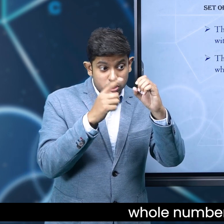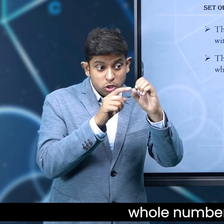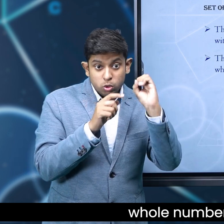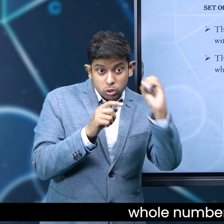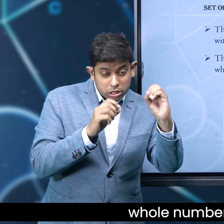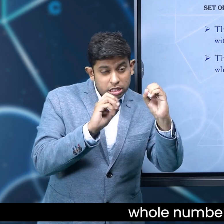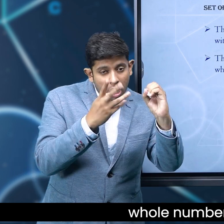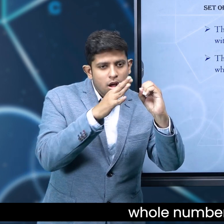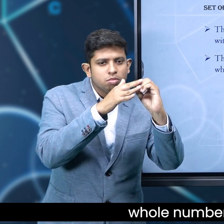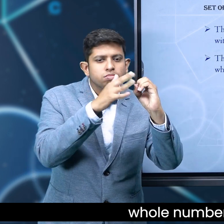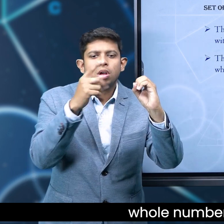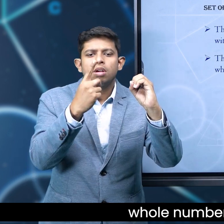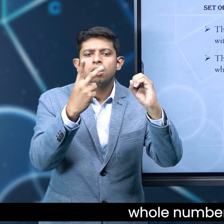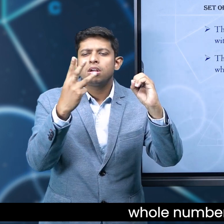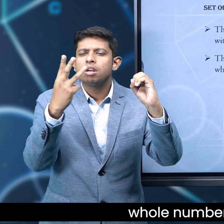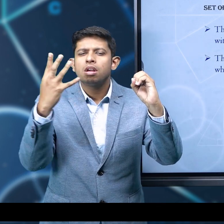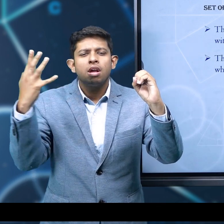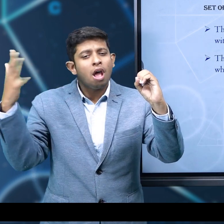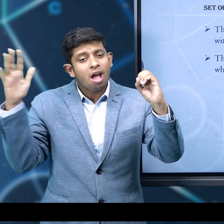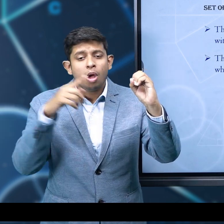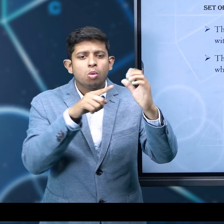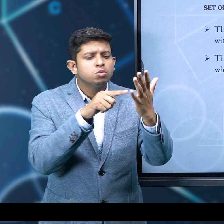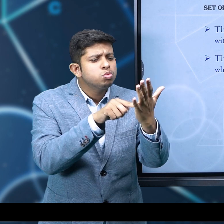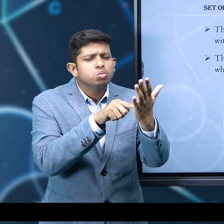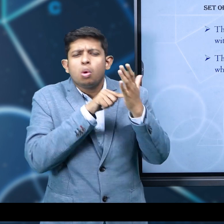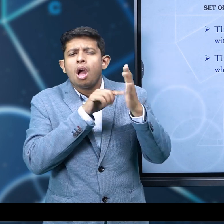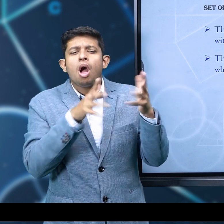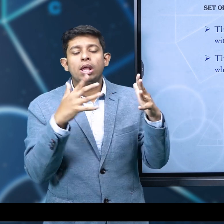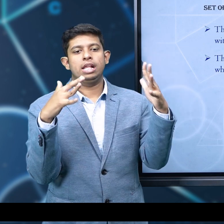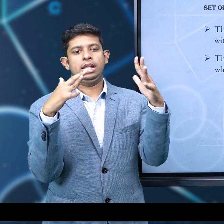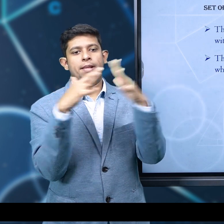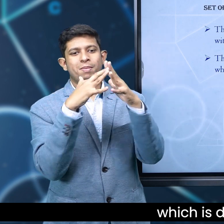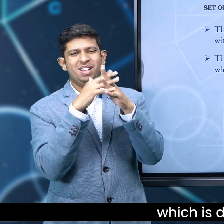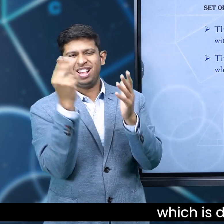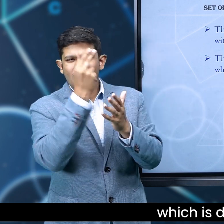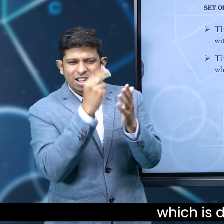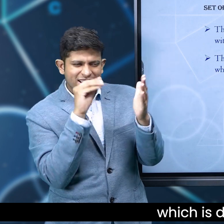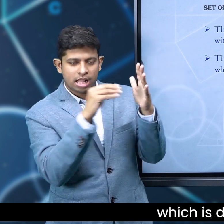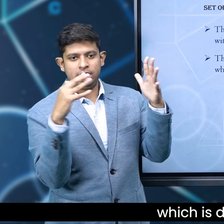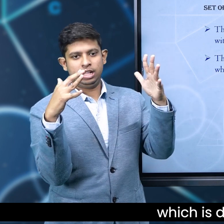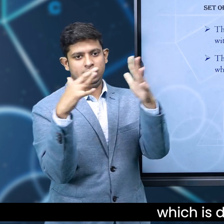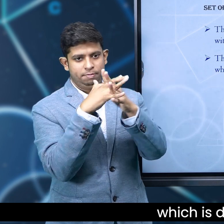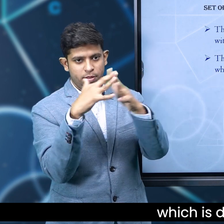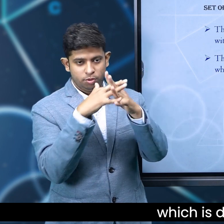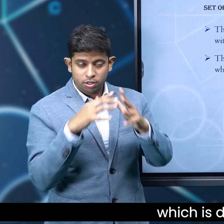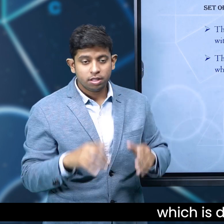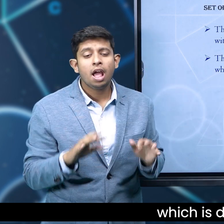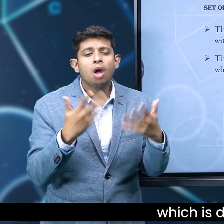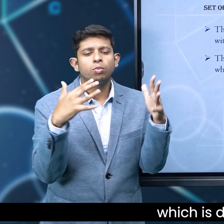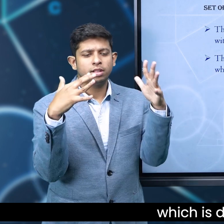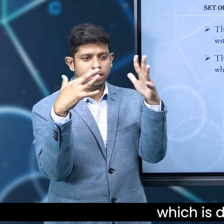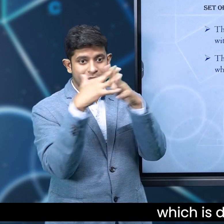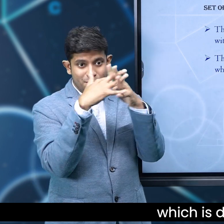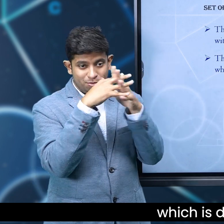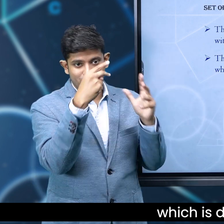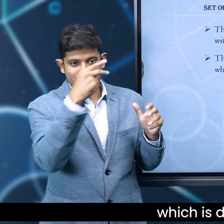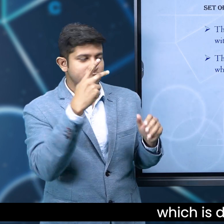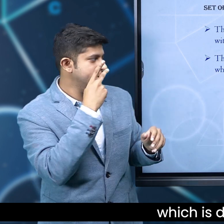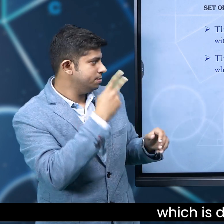in mathematics is given as 0, 1, 2, 3, which is denoted by the symbol W.